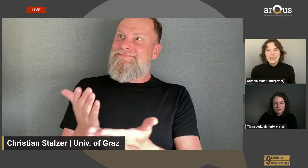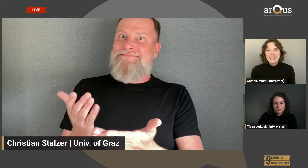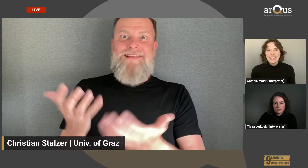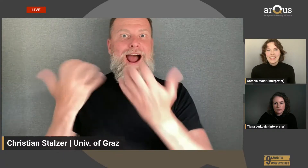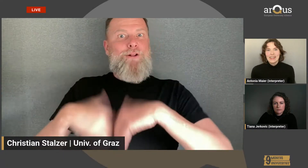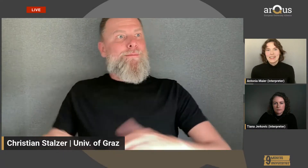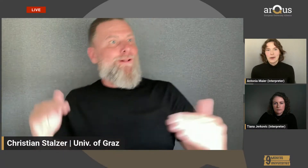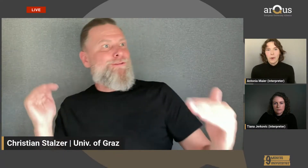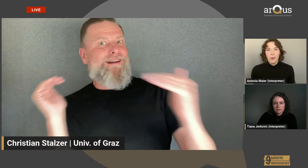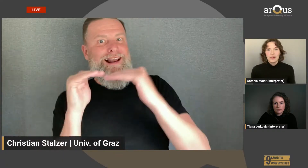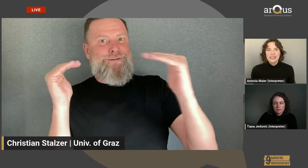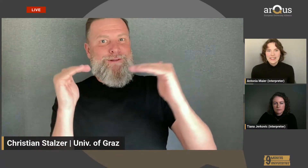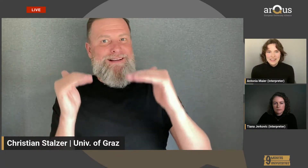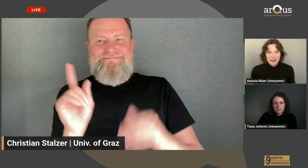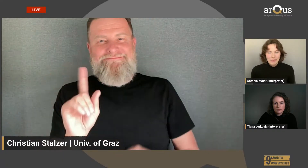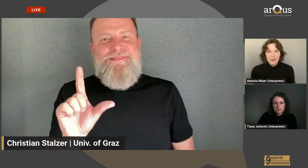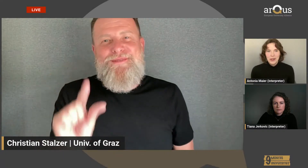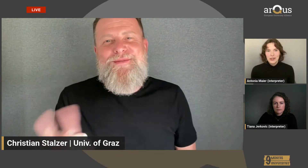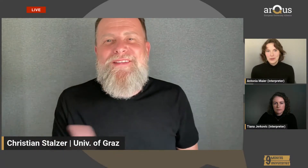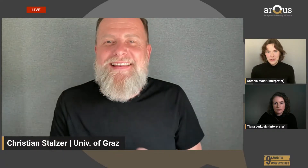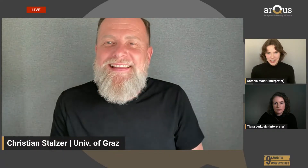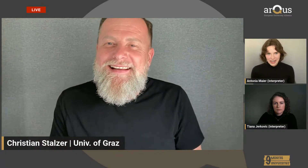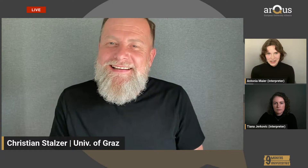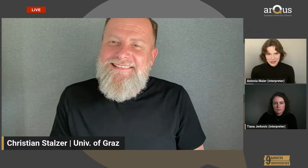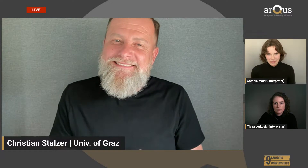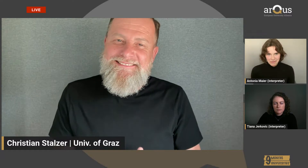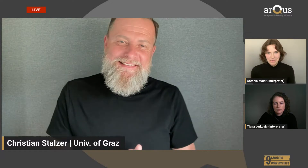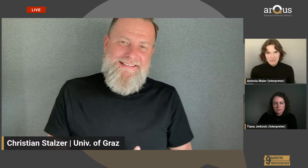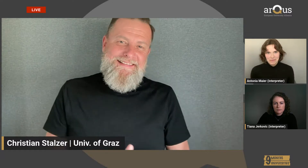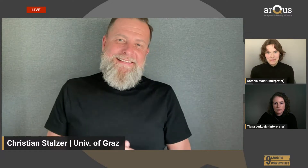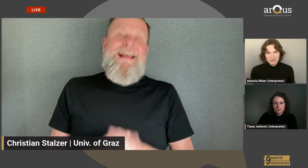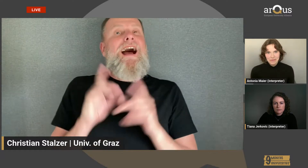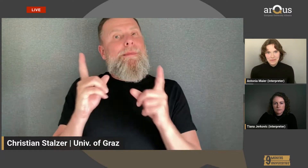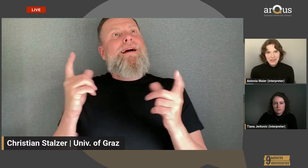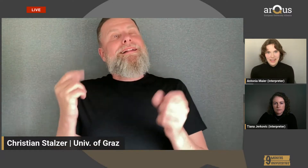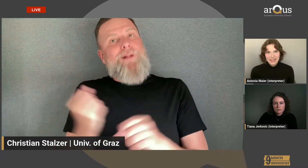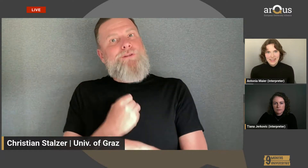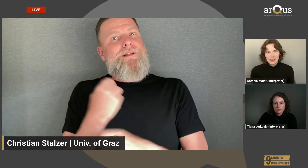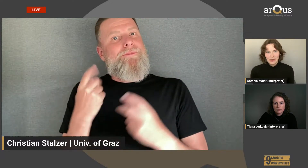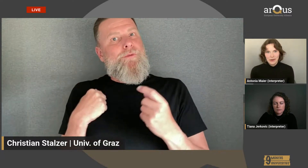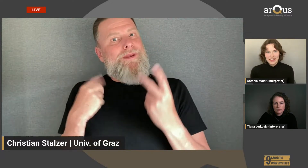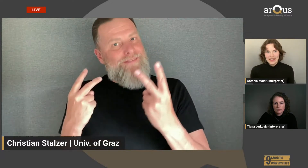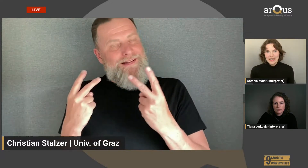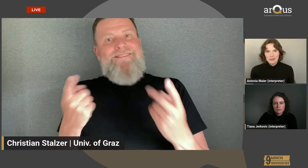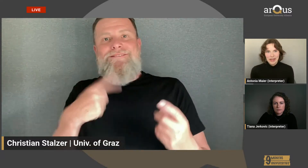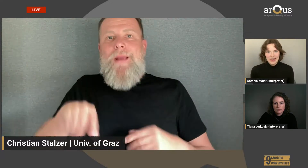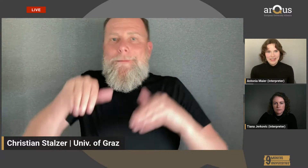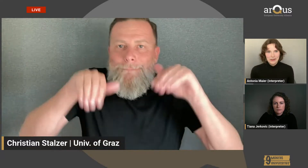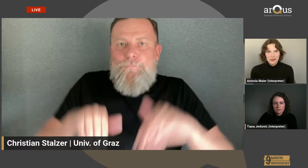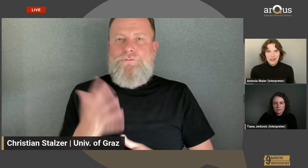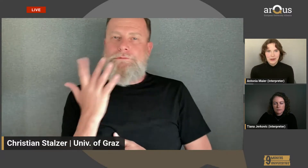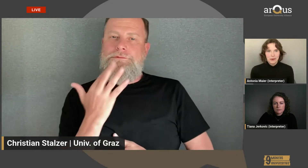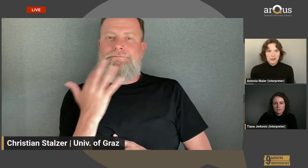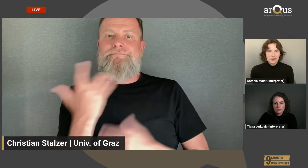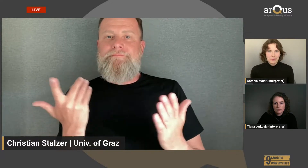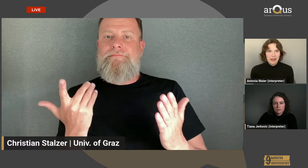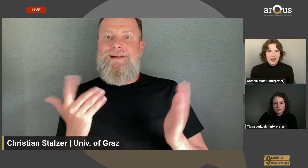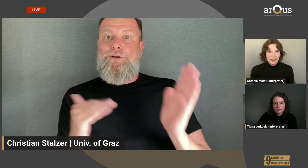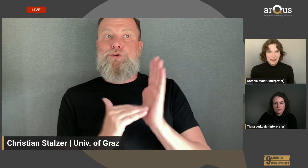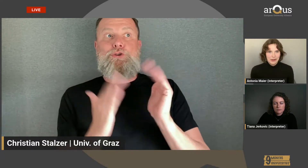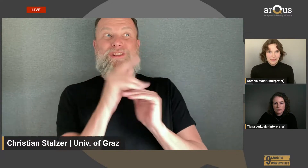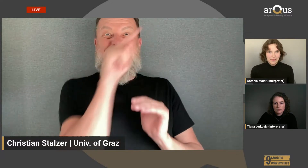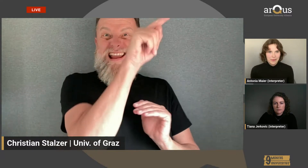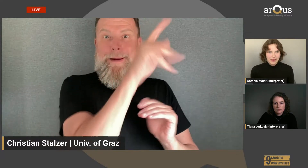still need the whole system to change, as I already explained during the course of